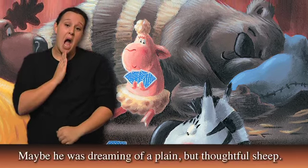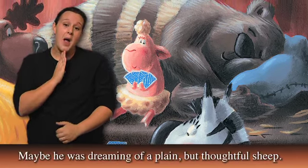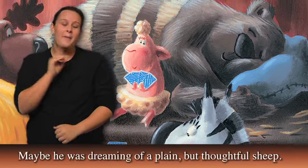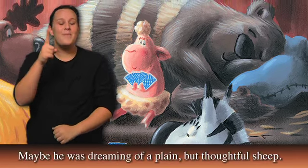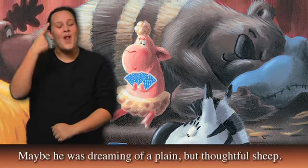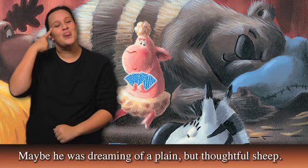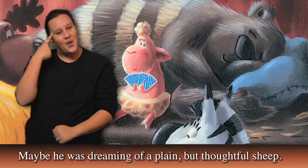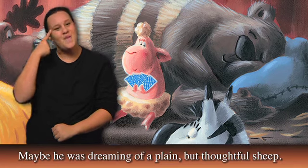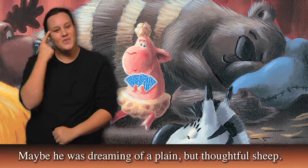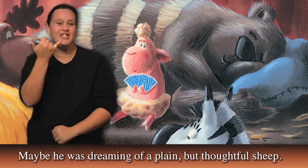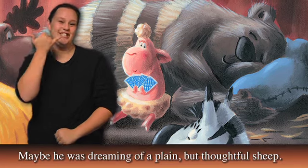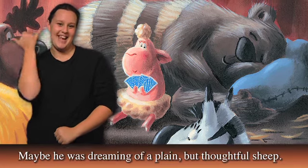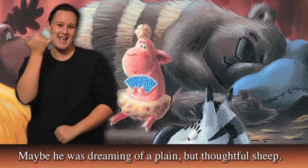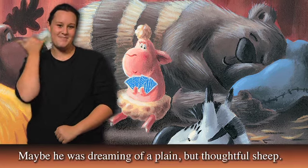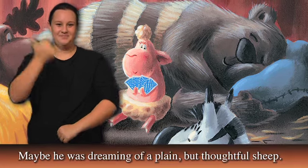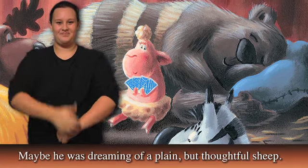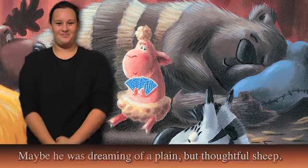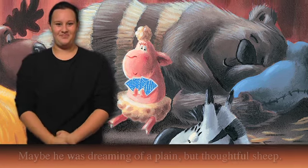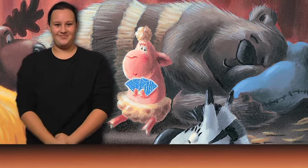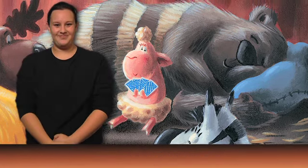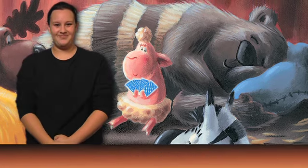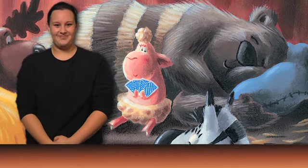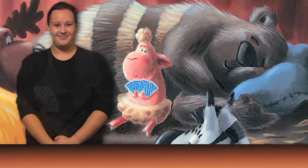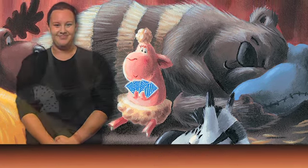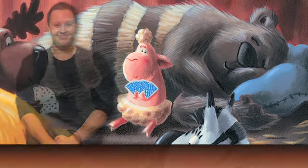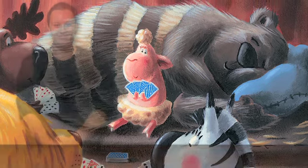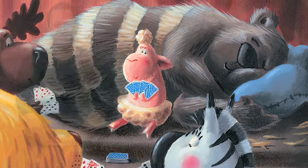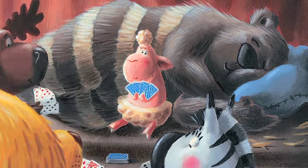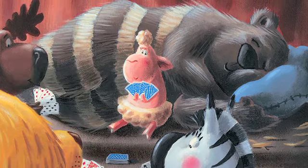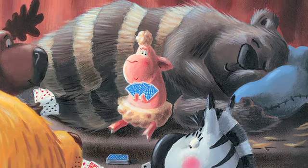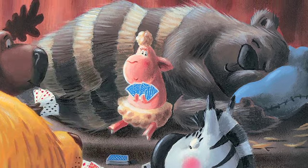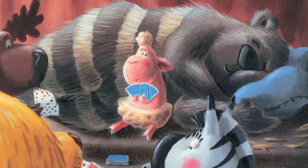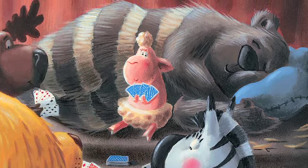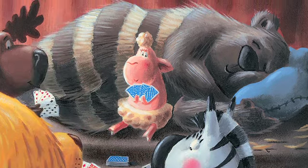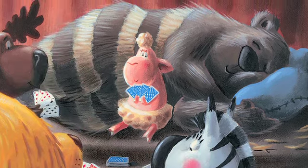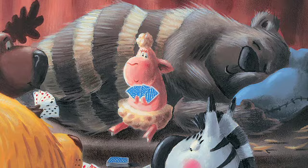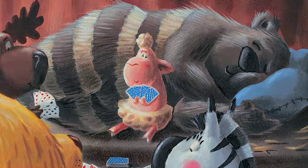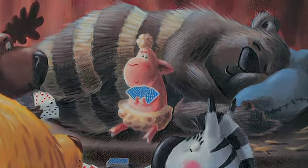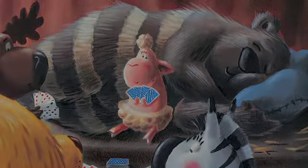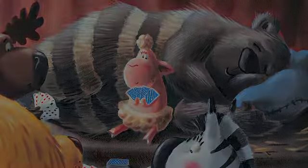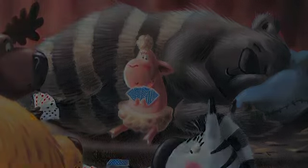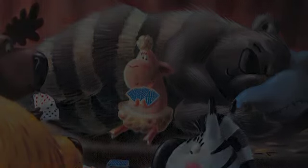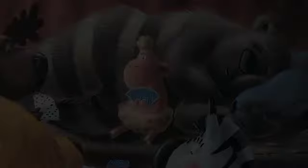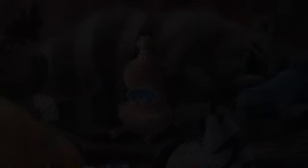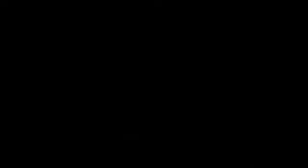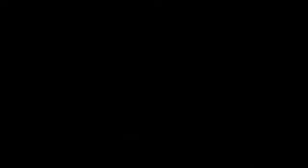of a plain but thoughtful sheep you you